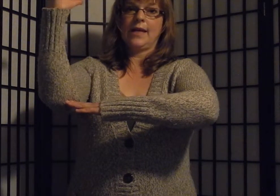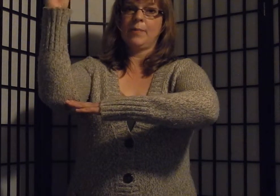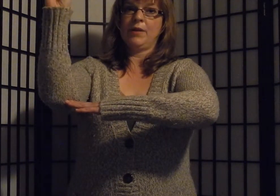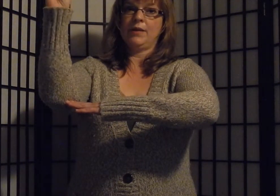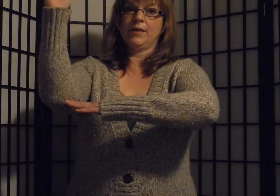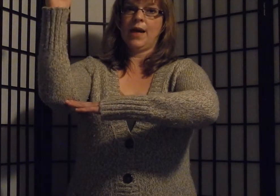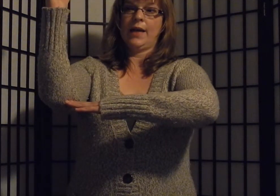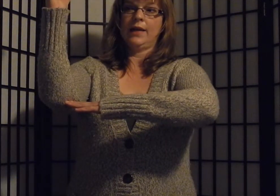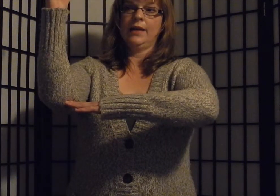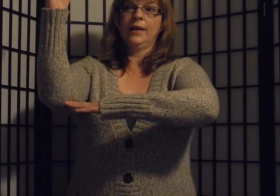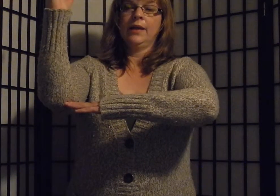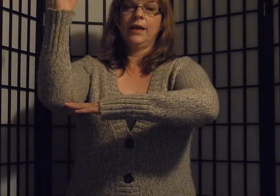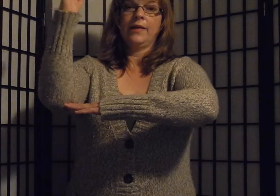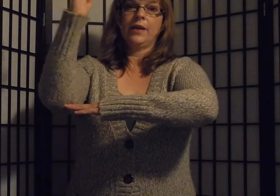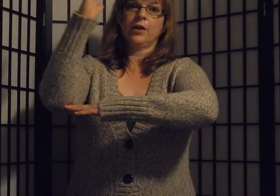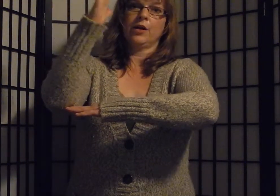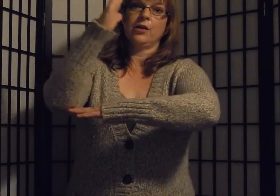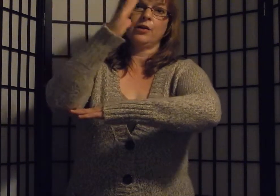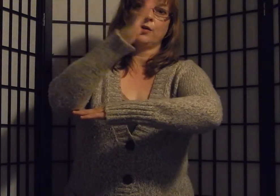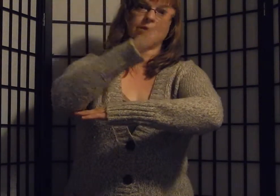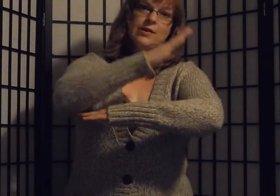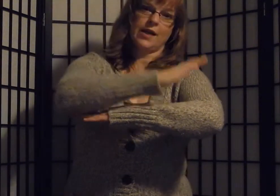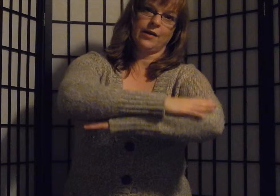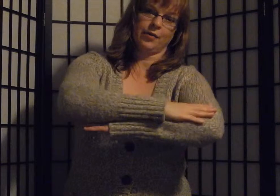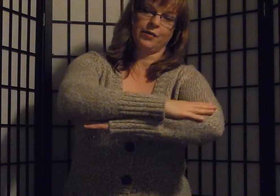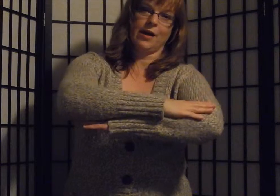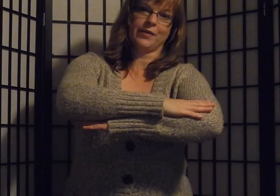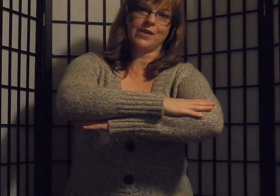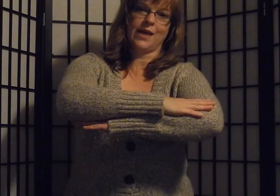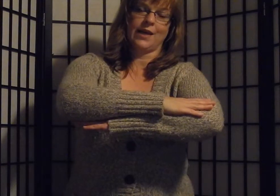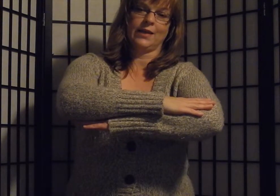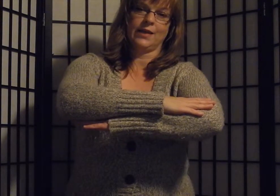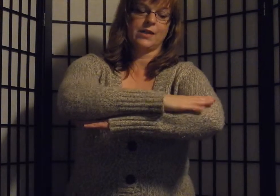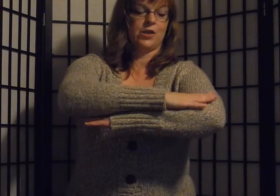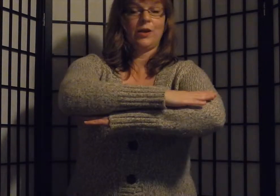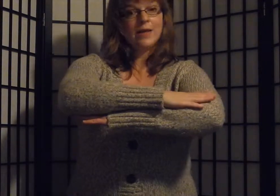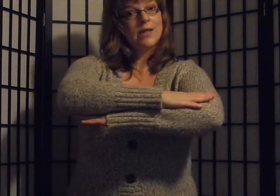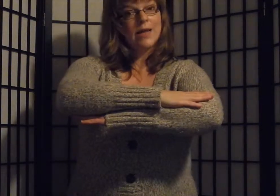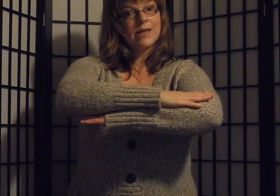up in the sky, and then it goes down throughout the day until you get to nighttime.